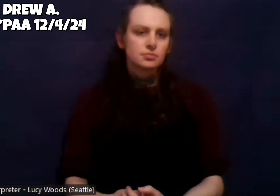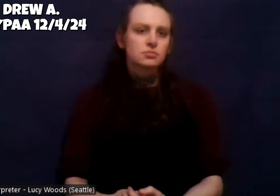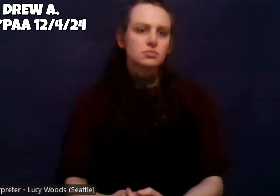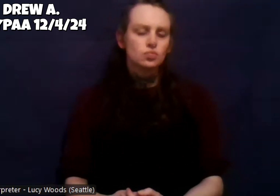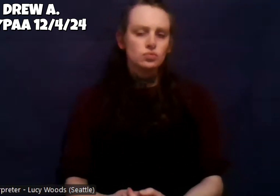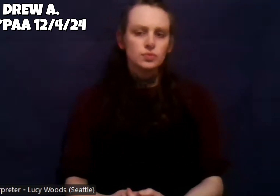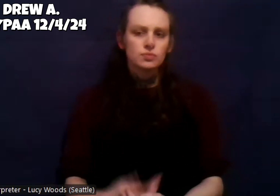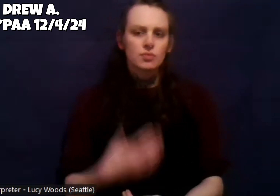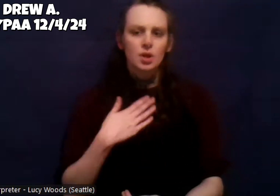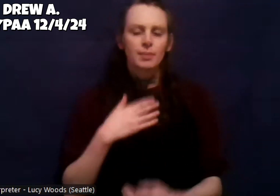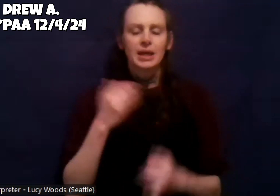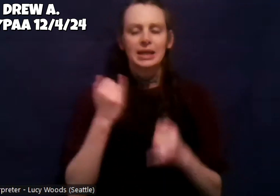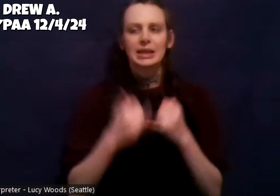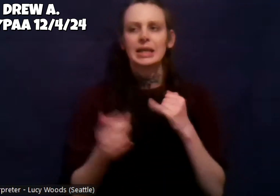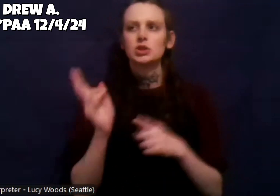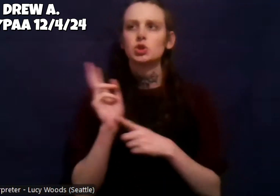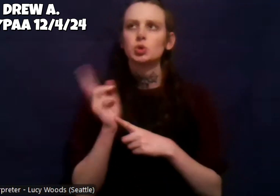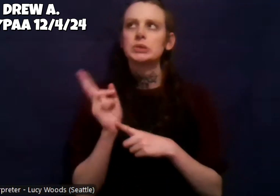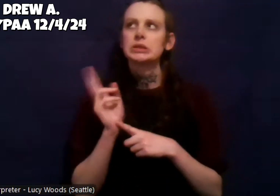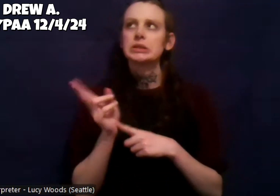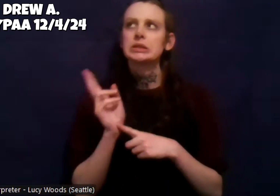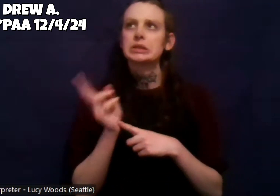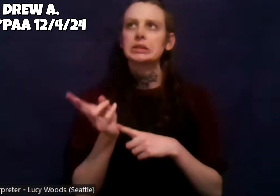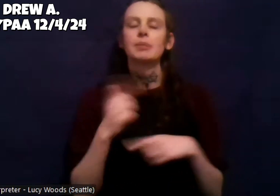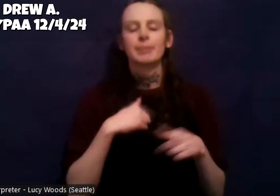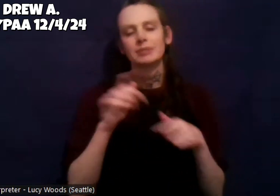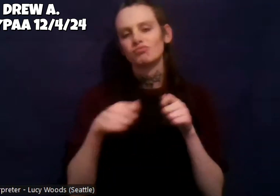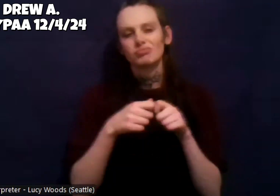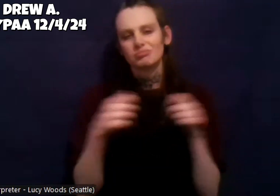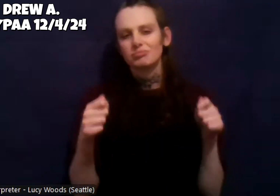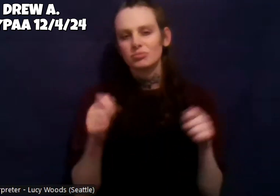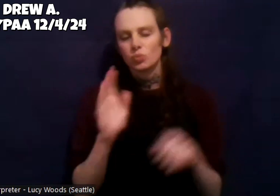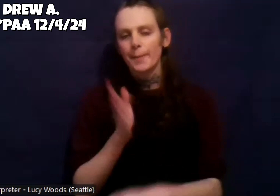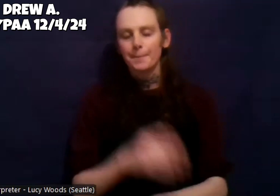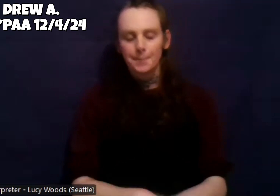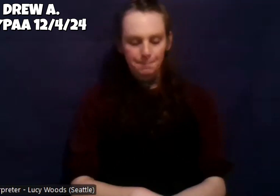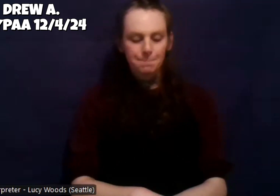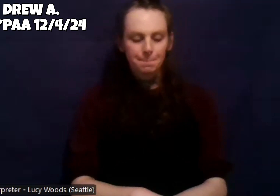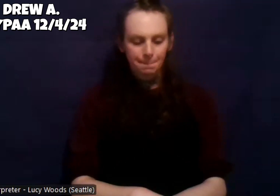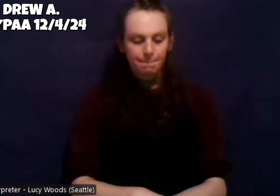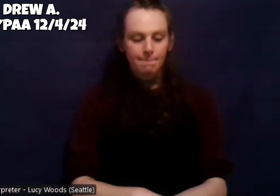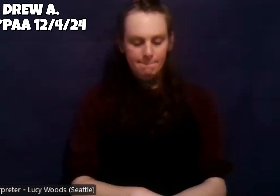yeah, my last 2 minutes, I'm gonna wrap it up. But